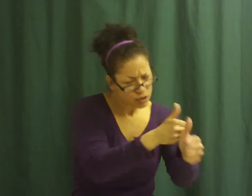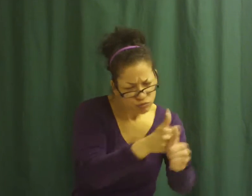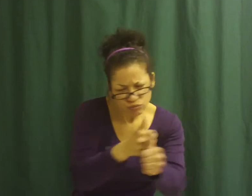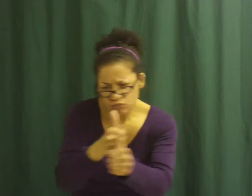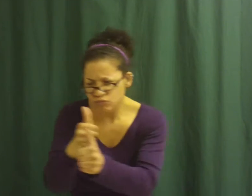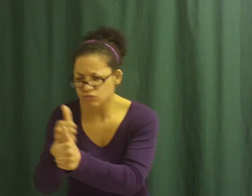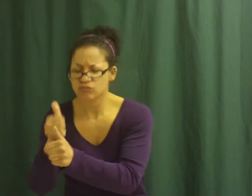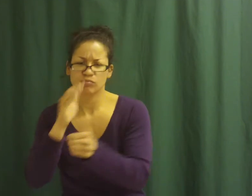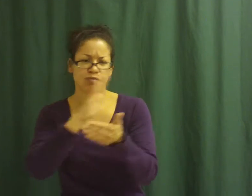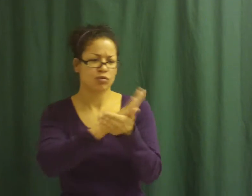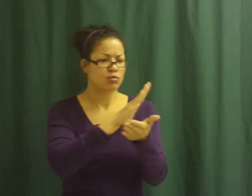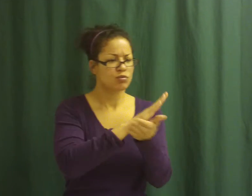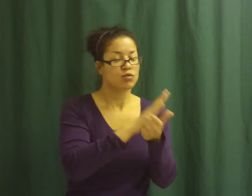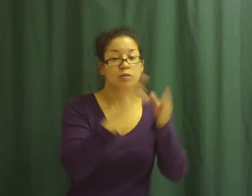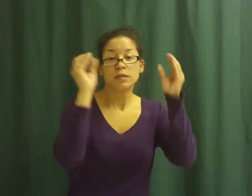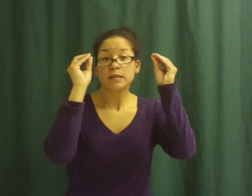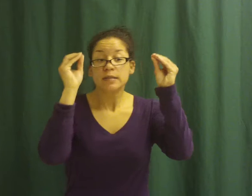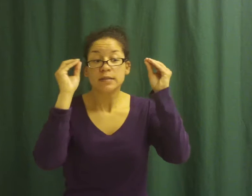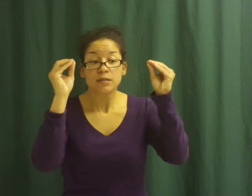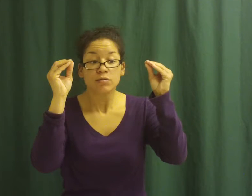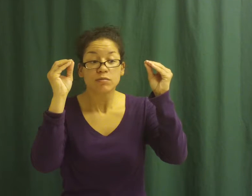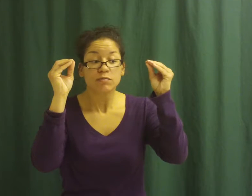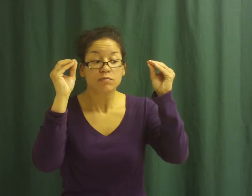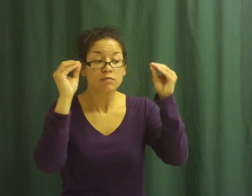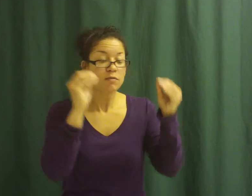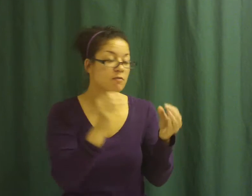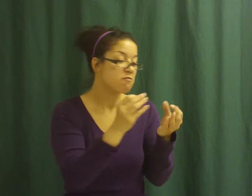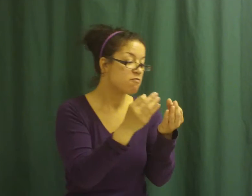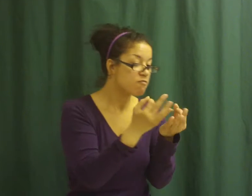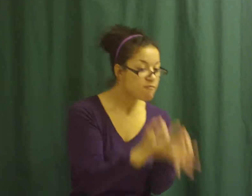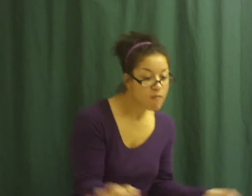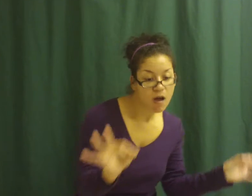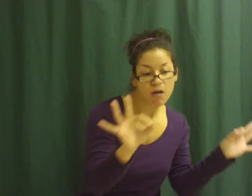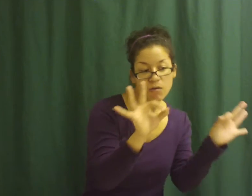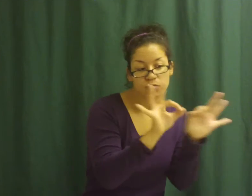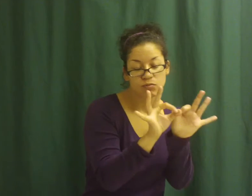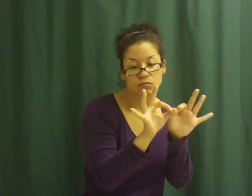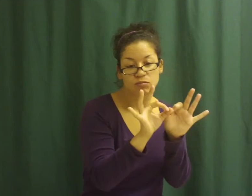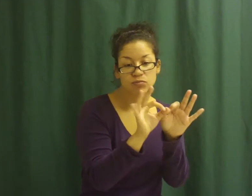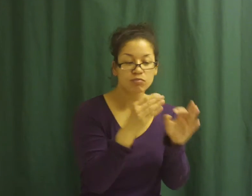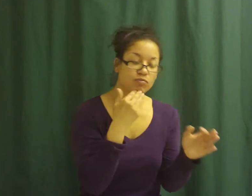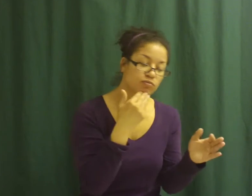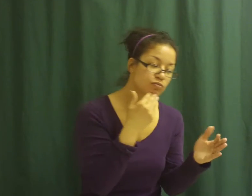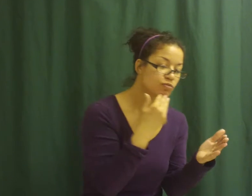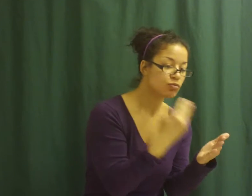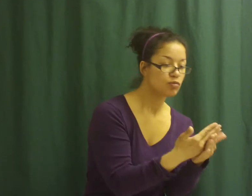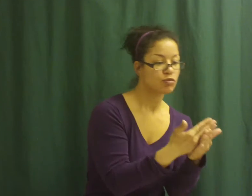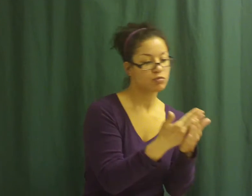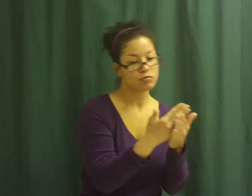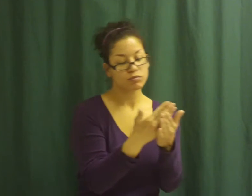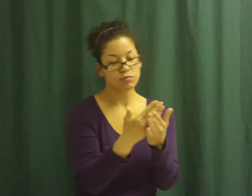good values, and good citizenship. Or George W.